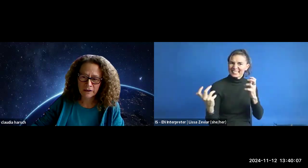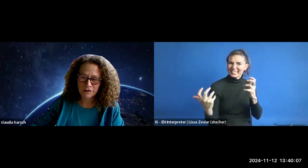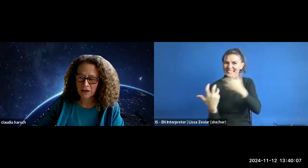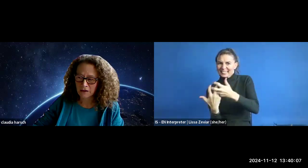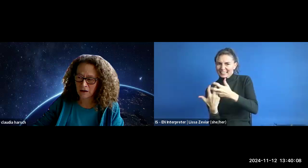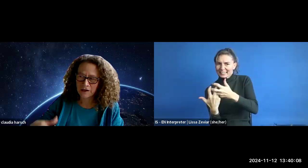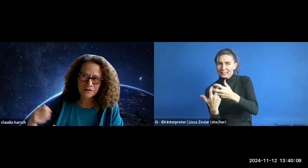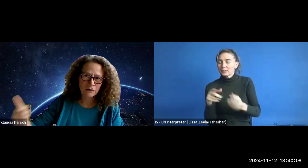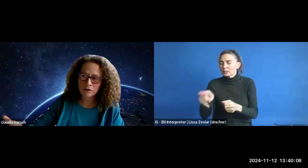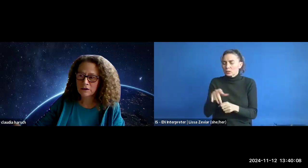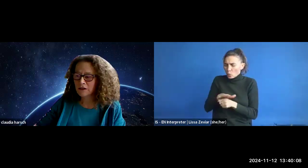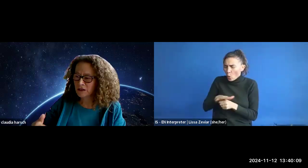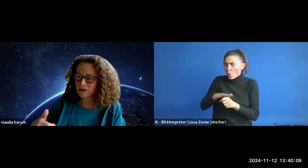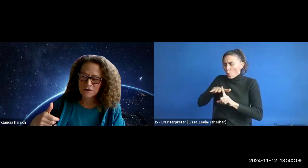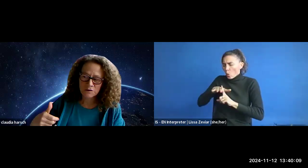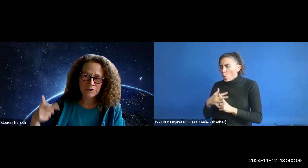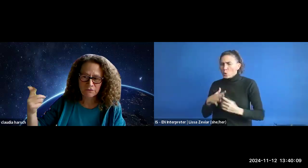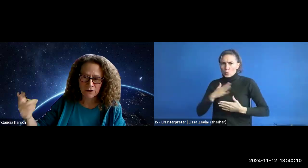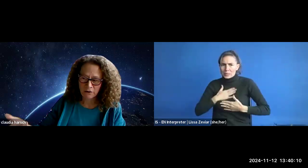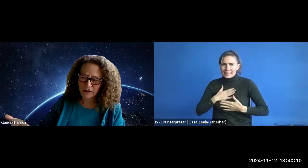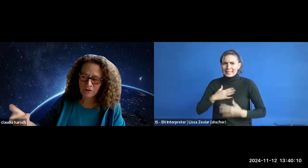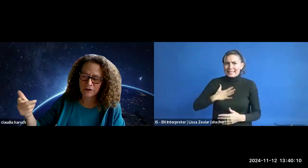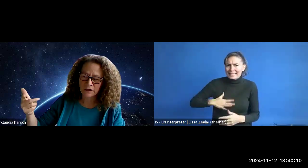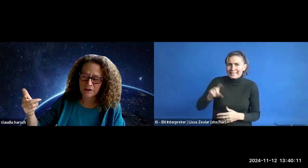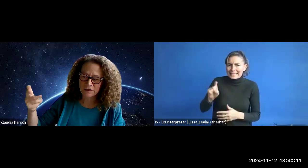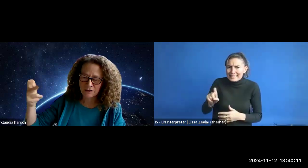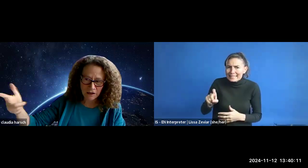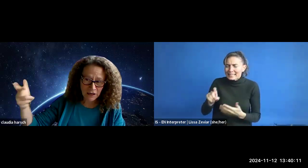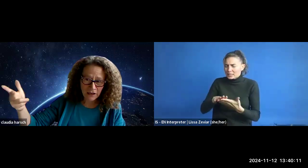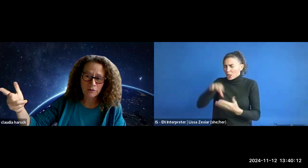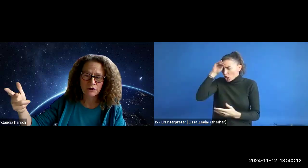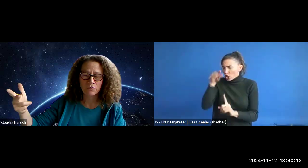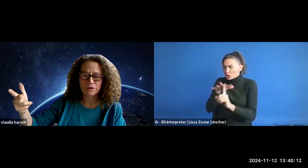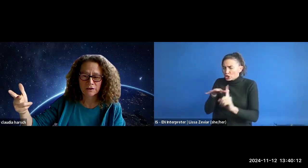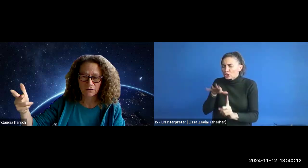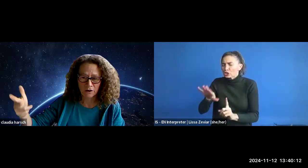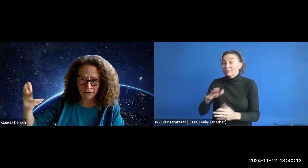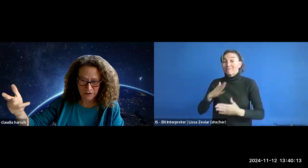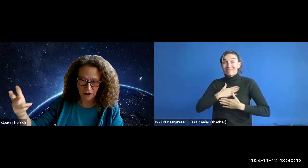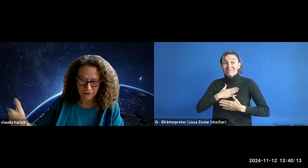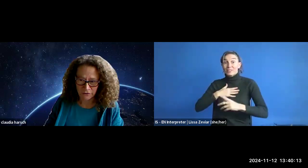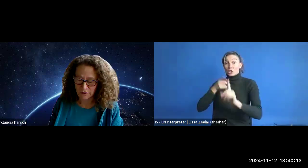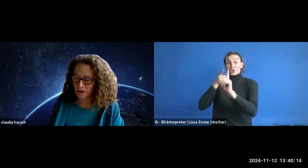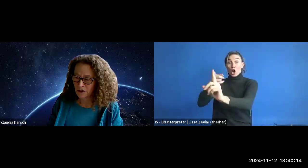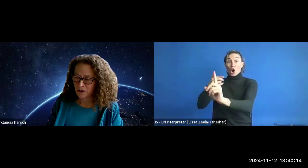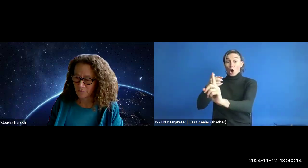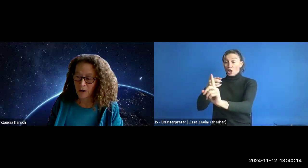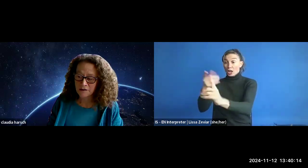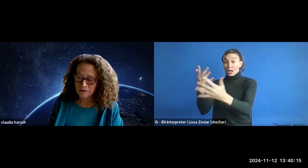local context, analyze the local needs, the specific learning context, the target language use that your learners are